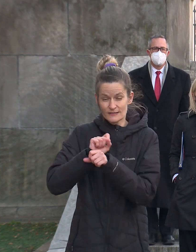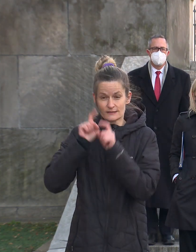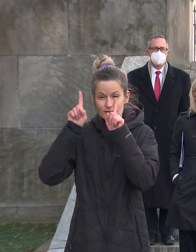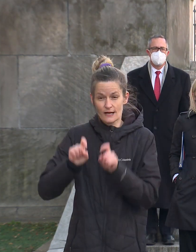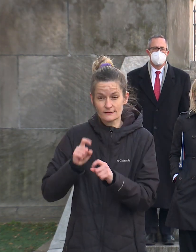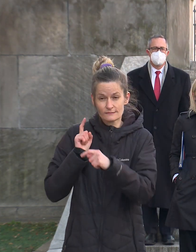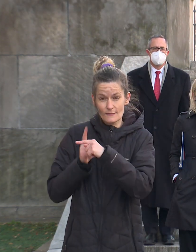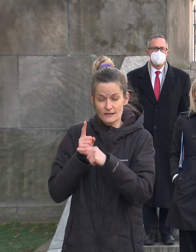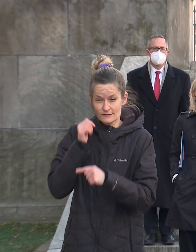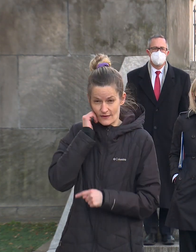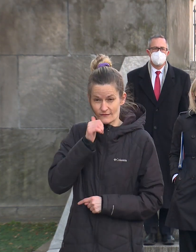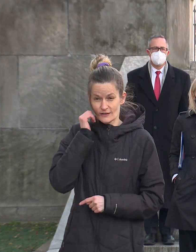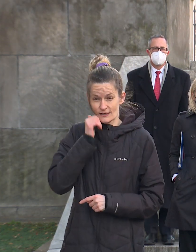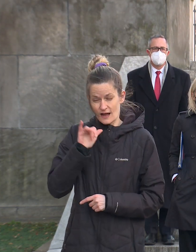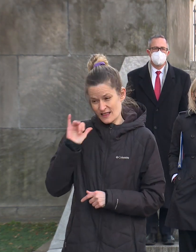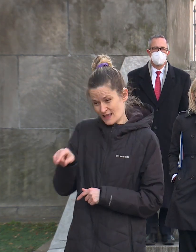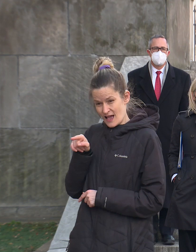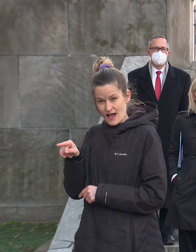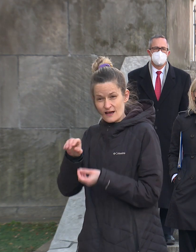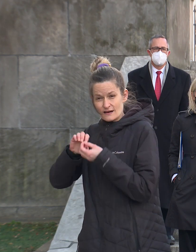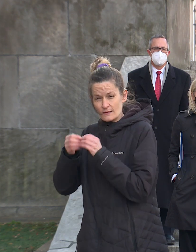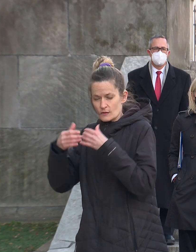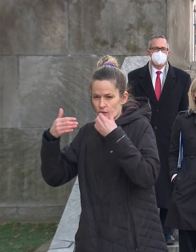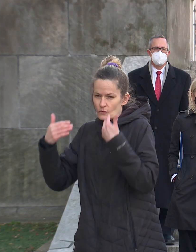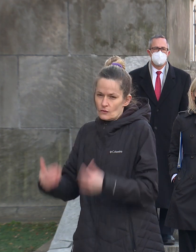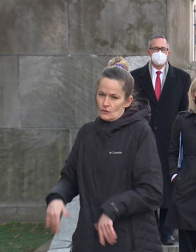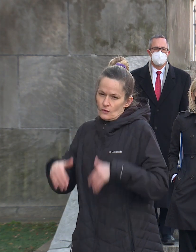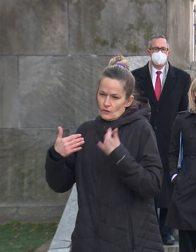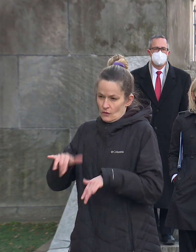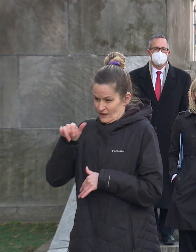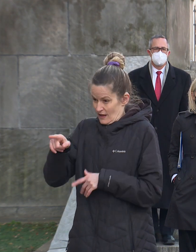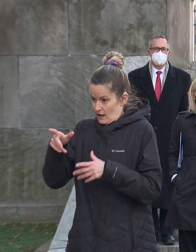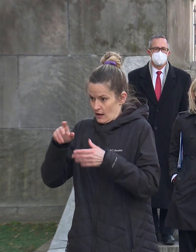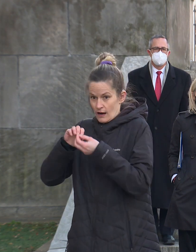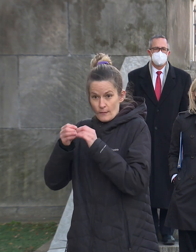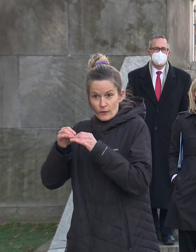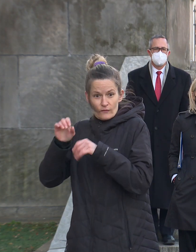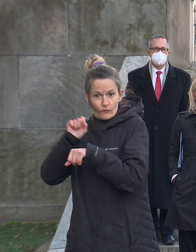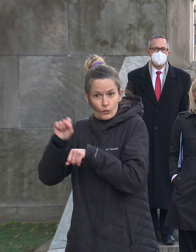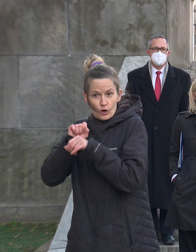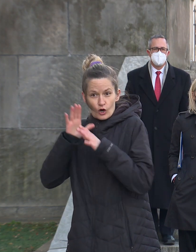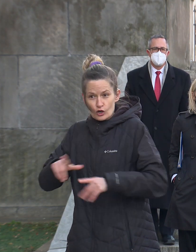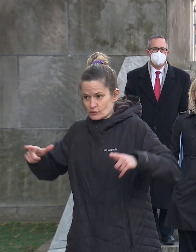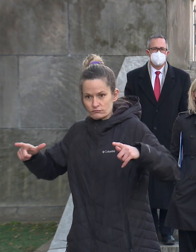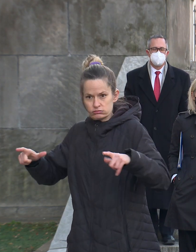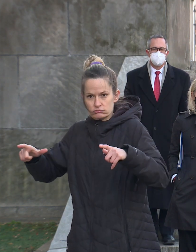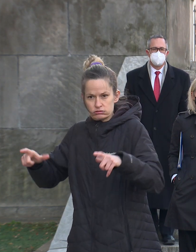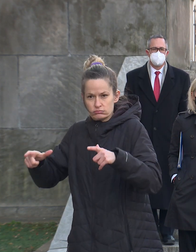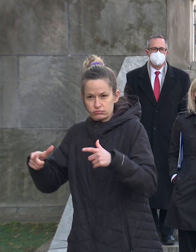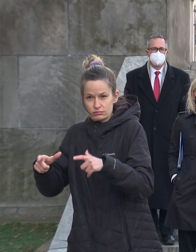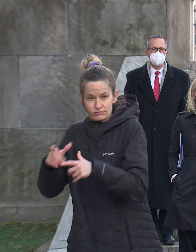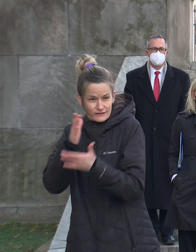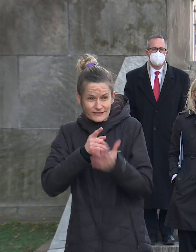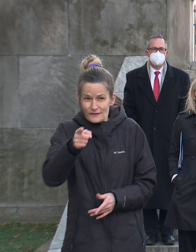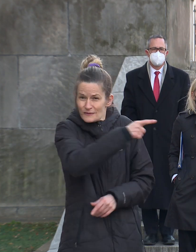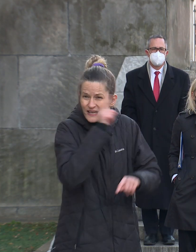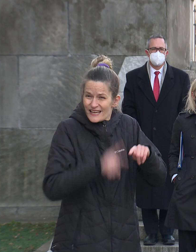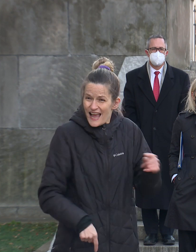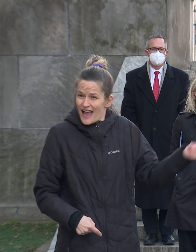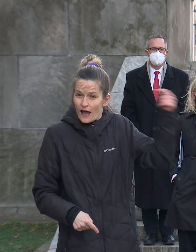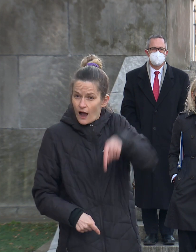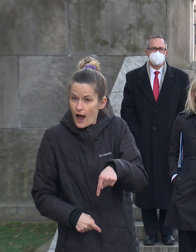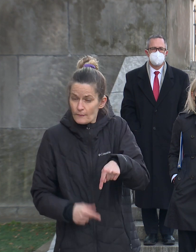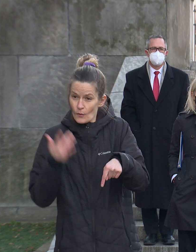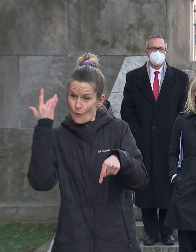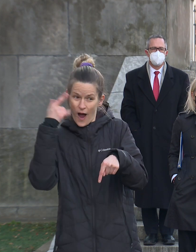our workforce shortage, and also employees who are not able to come to work because they themselves have tested